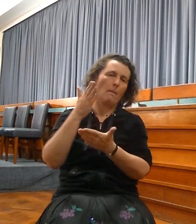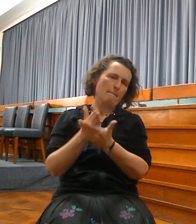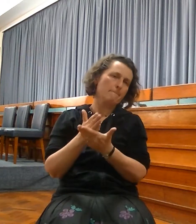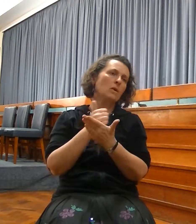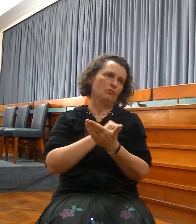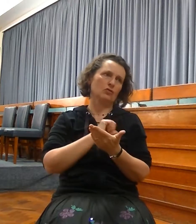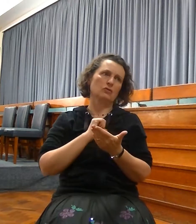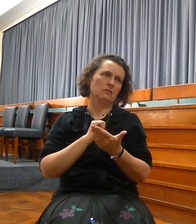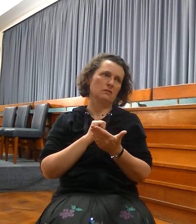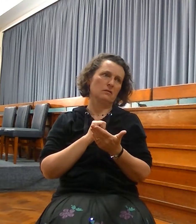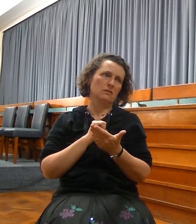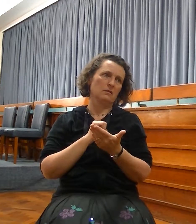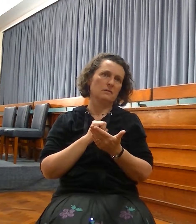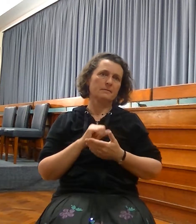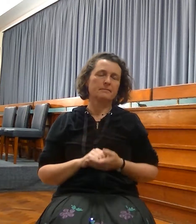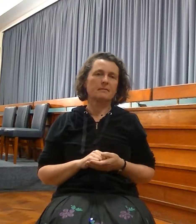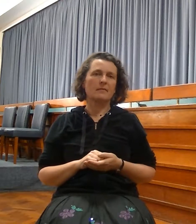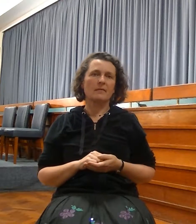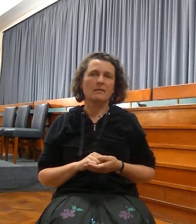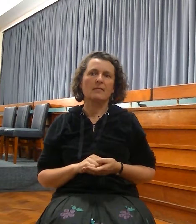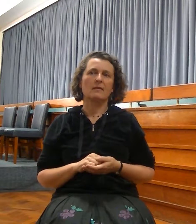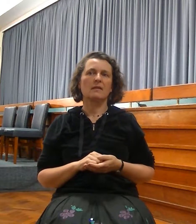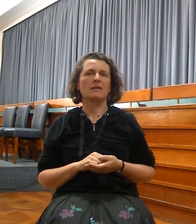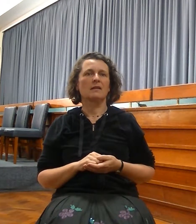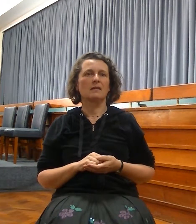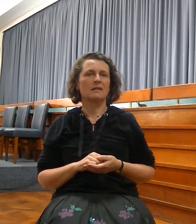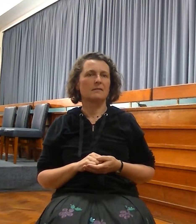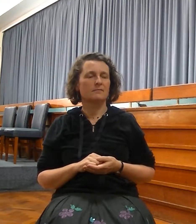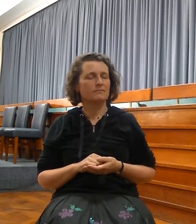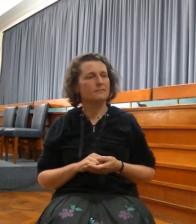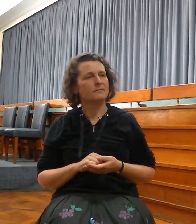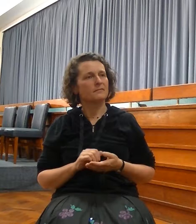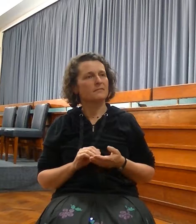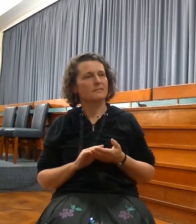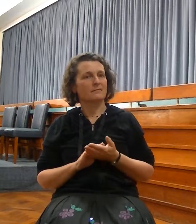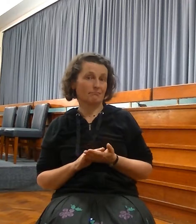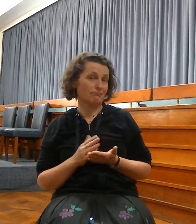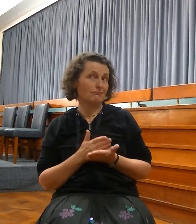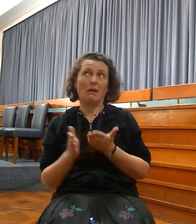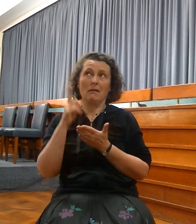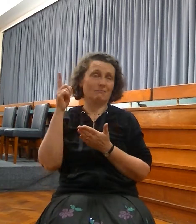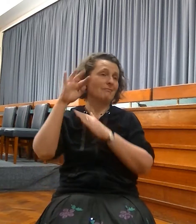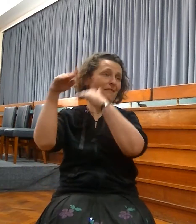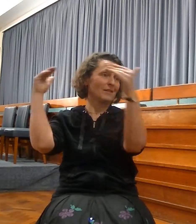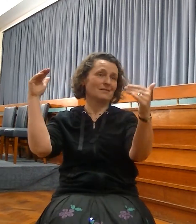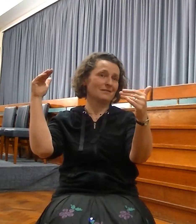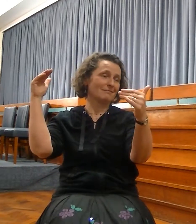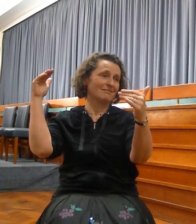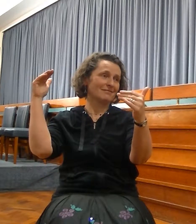his brother, saying, Know the Lord, for they shall all know me. Of course, we will be in heaven. There will be no phony